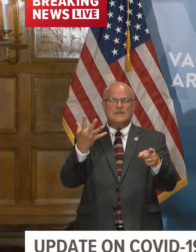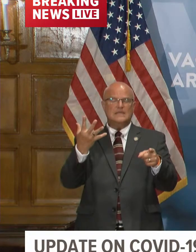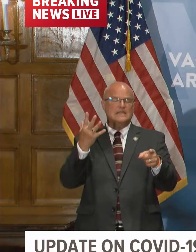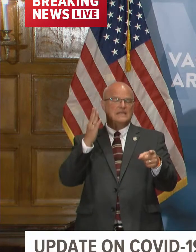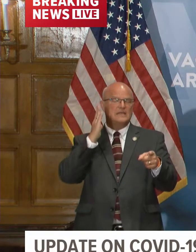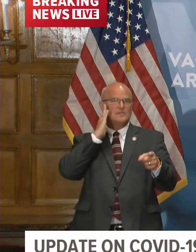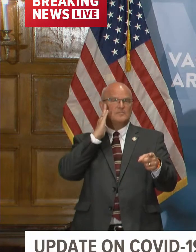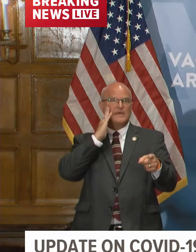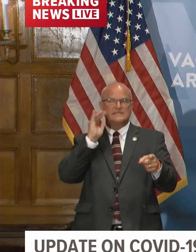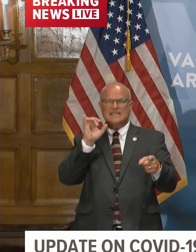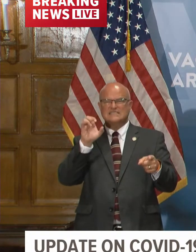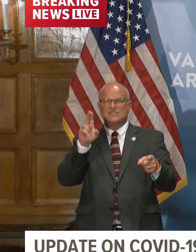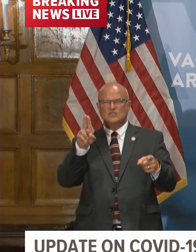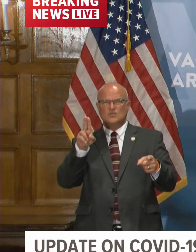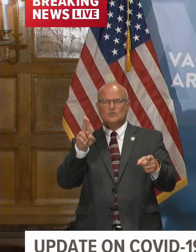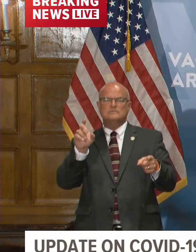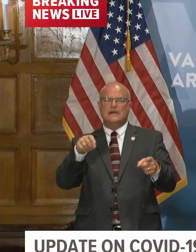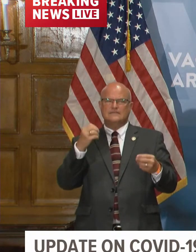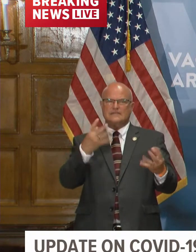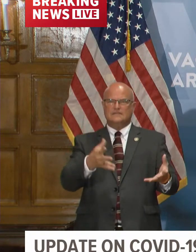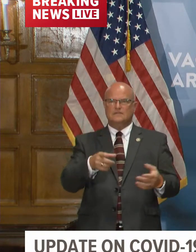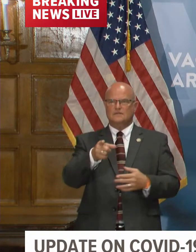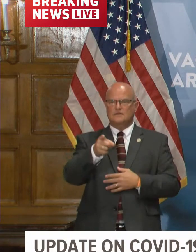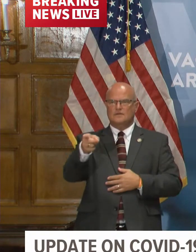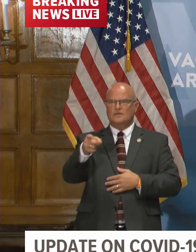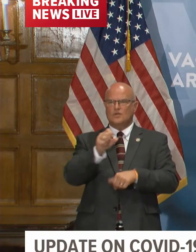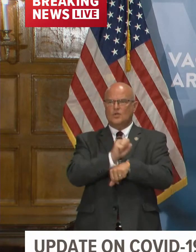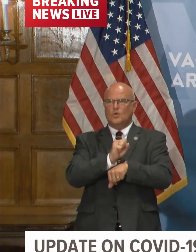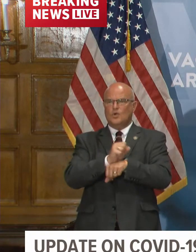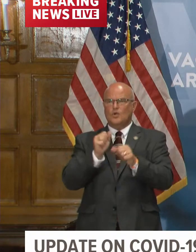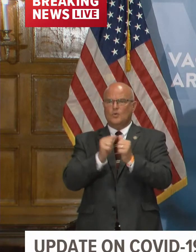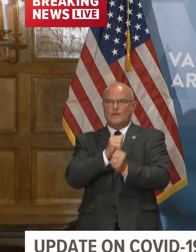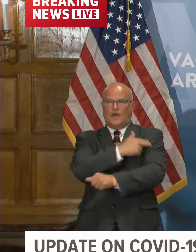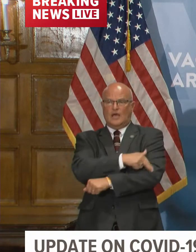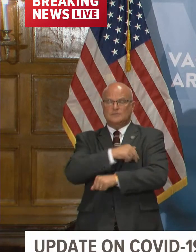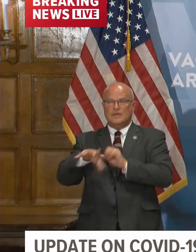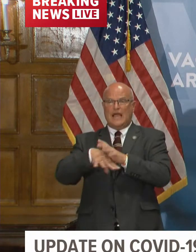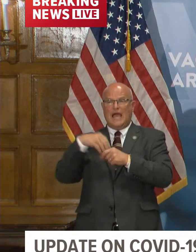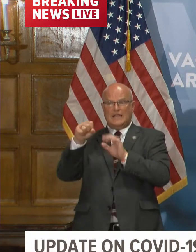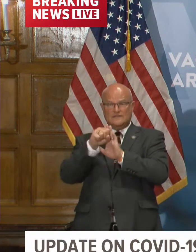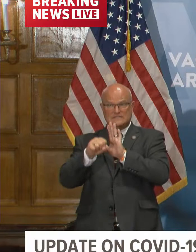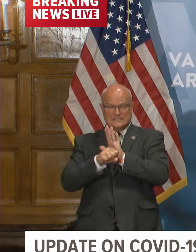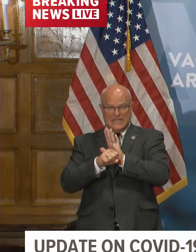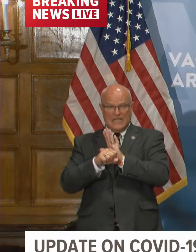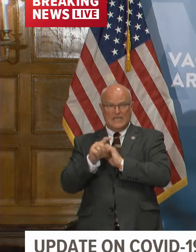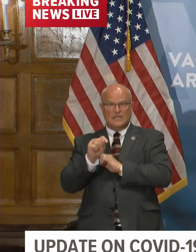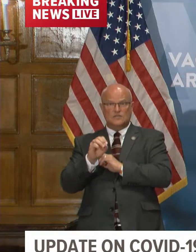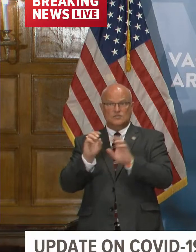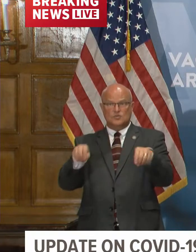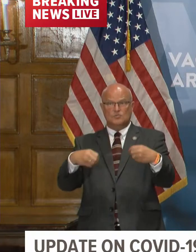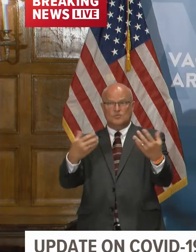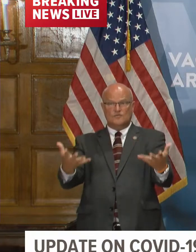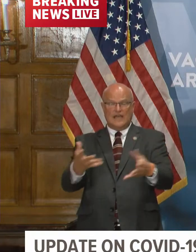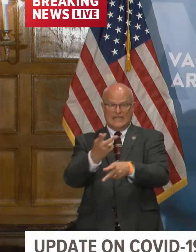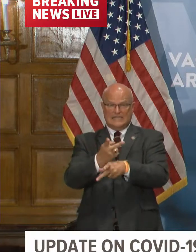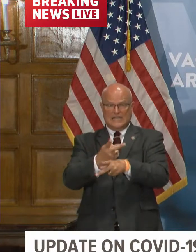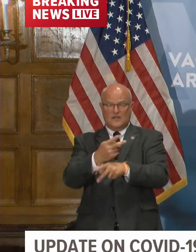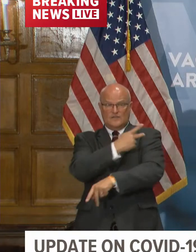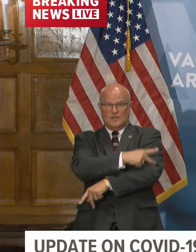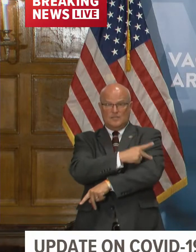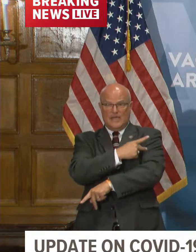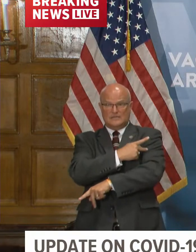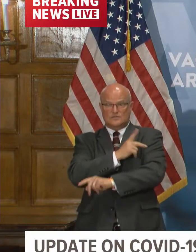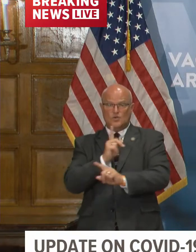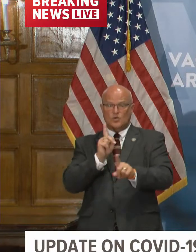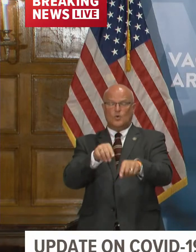patients are available? We'll have to get that to you. Are you guys working with hospitals out of state to provide care for these patients